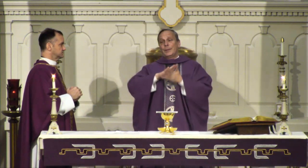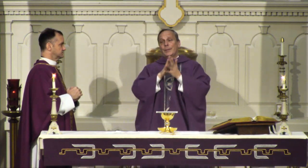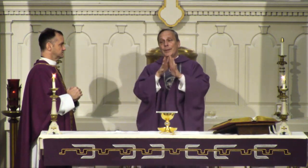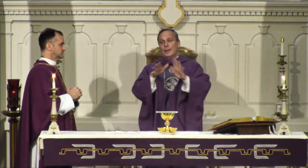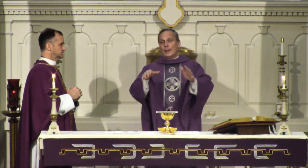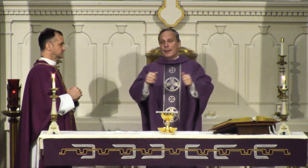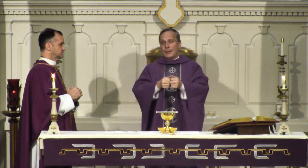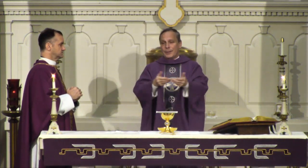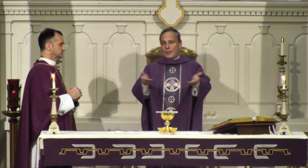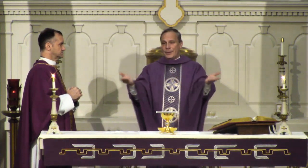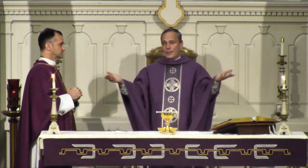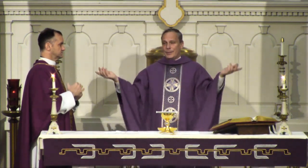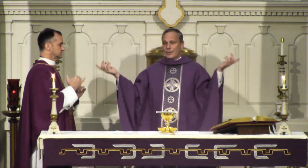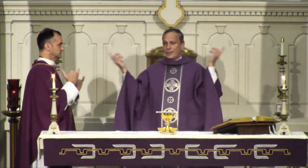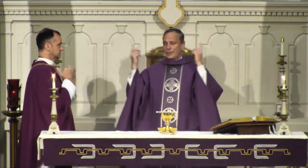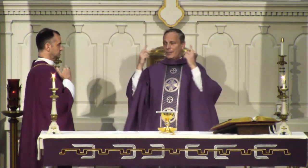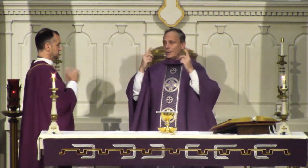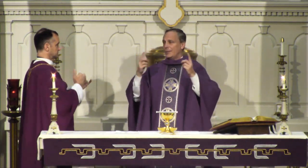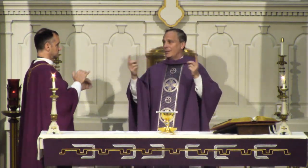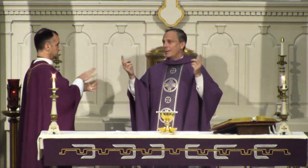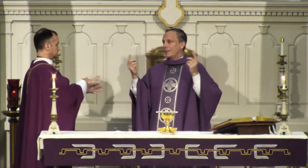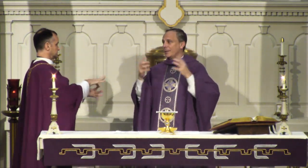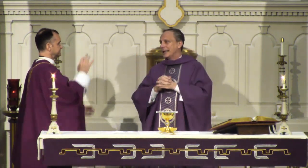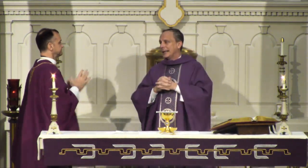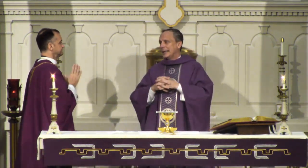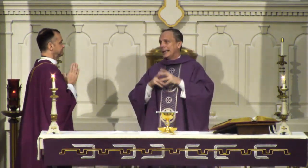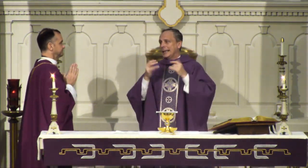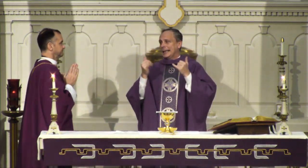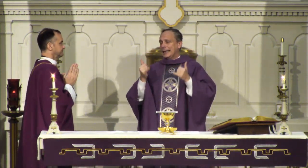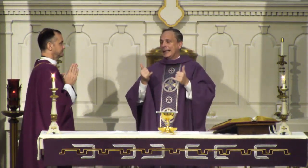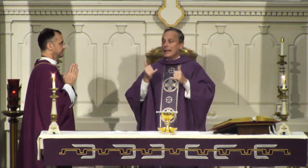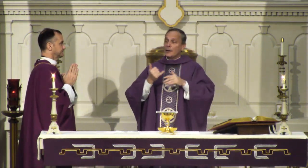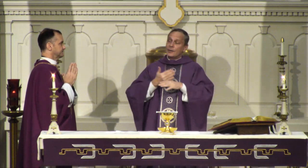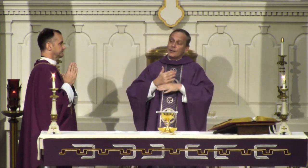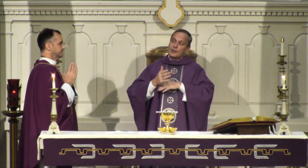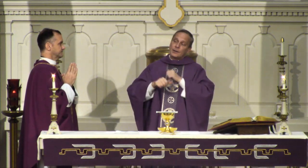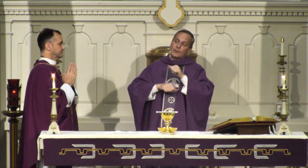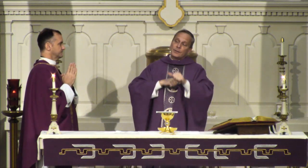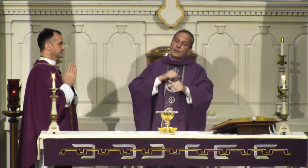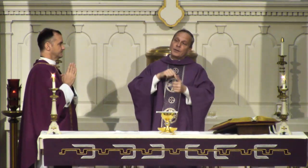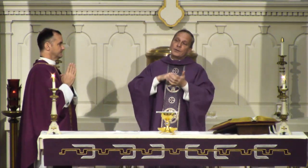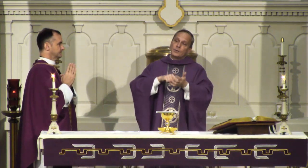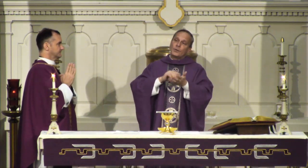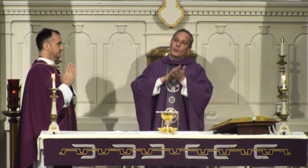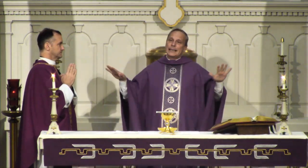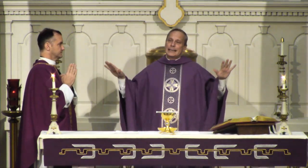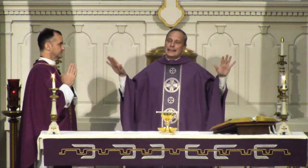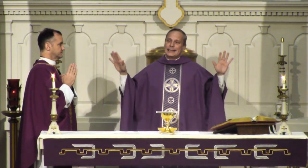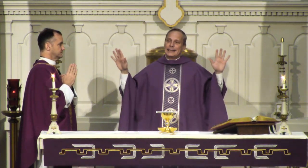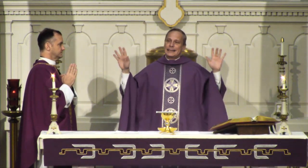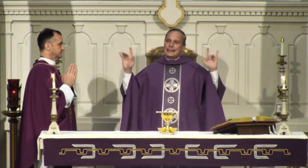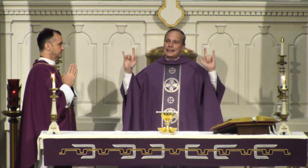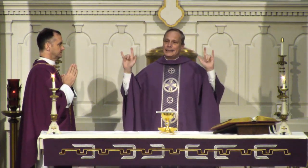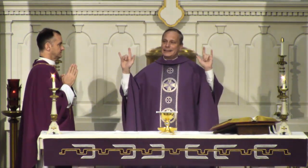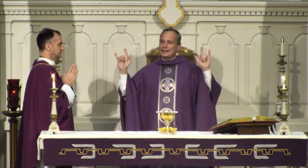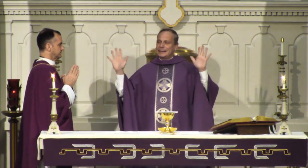The peace of the Lord be with you always. Dear Spirit, let us offer each other a sign of